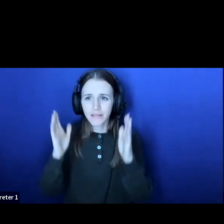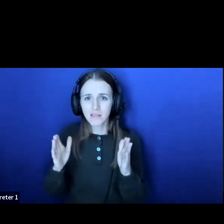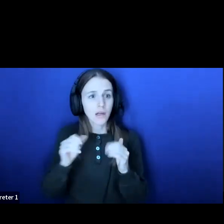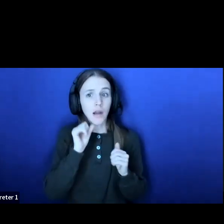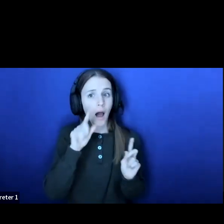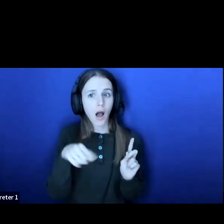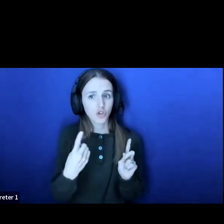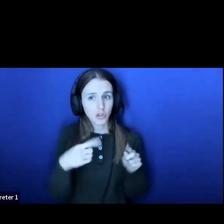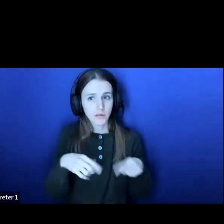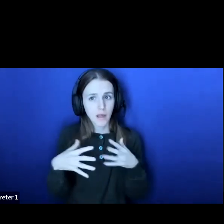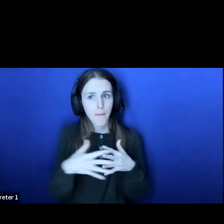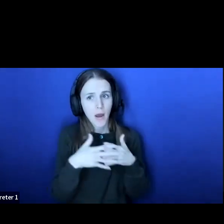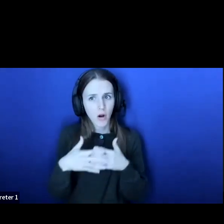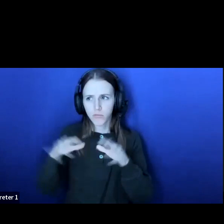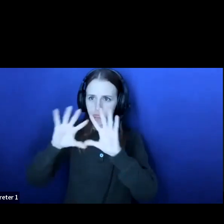globe.